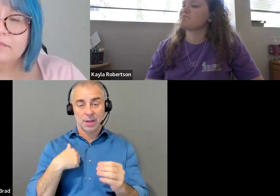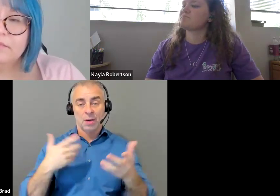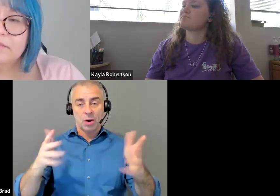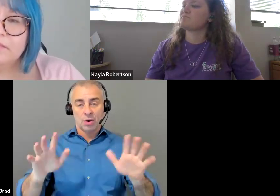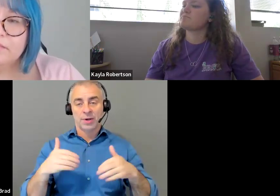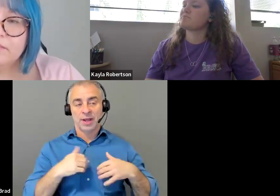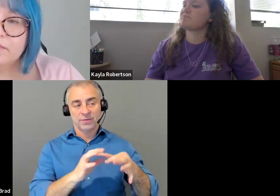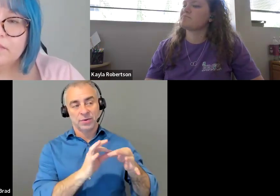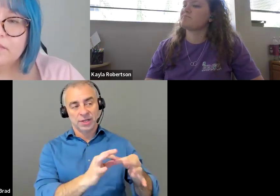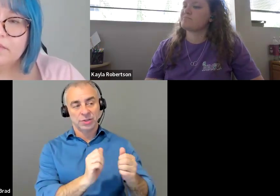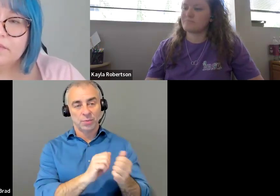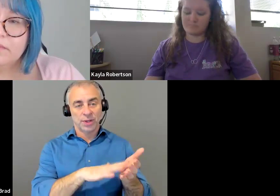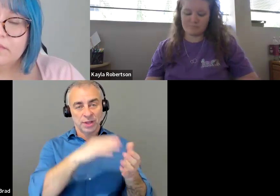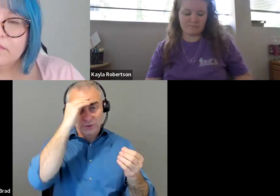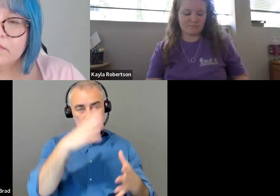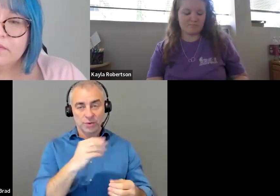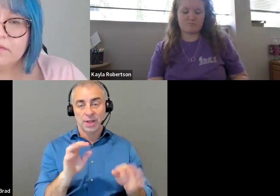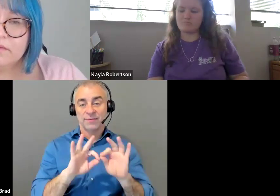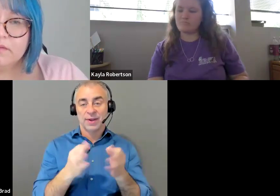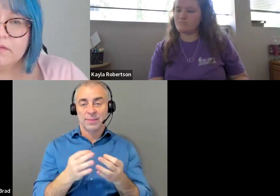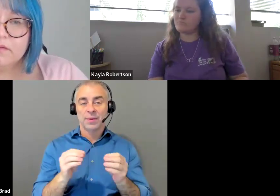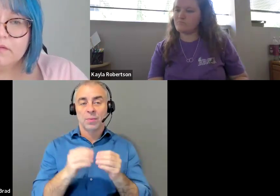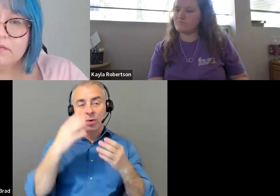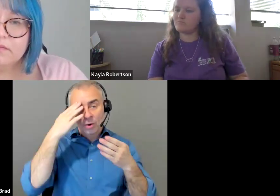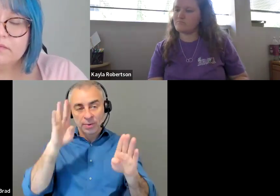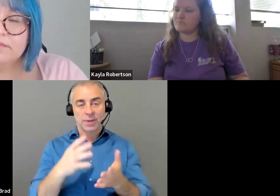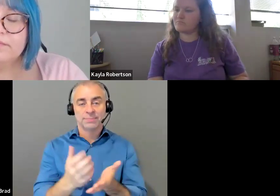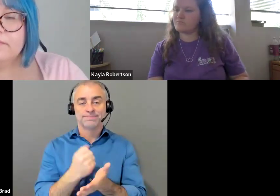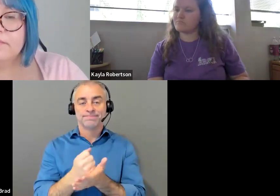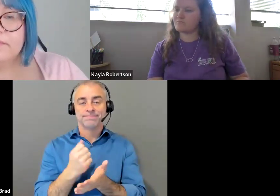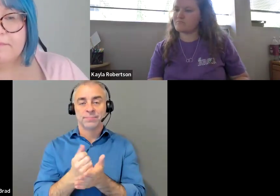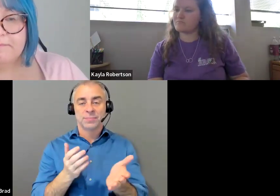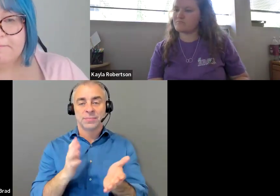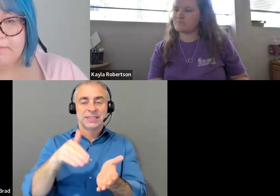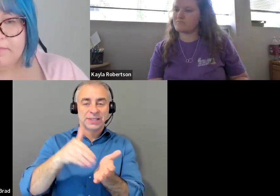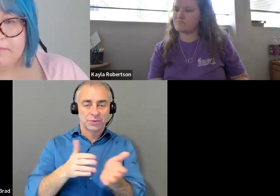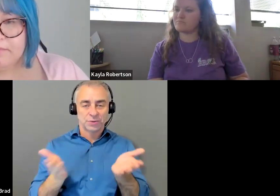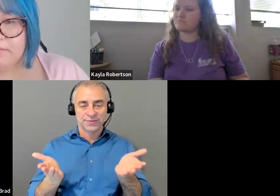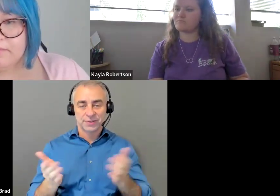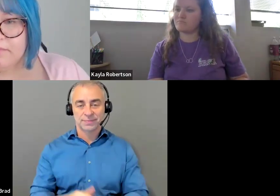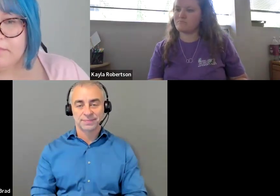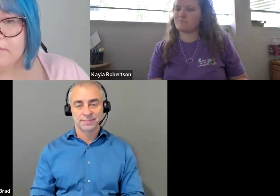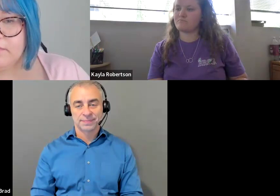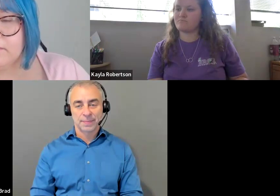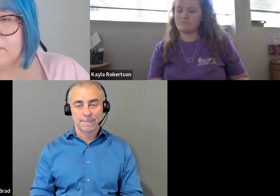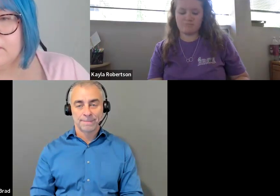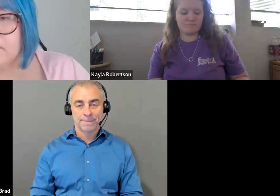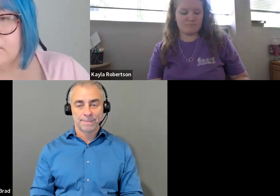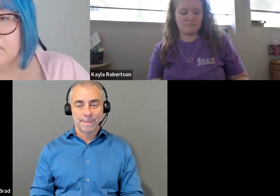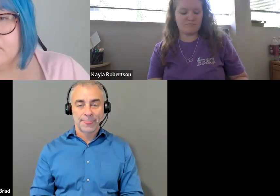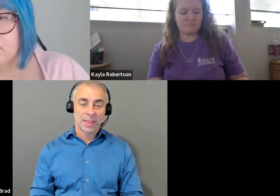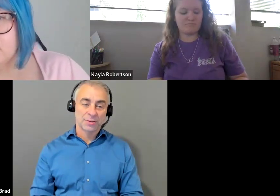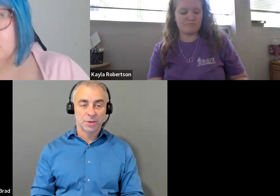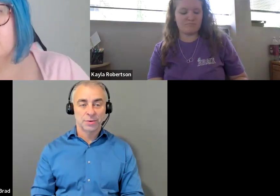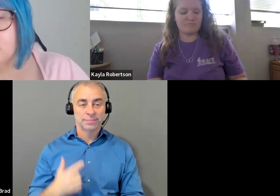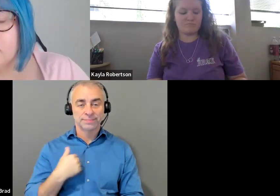and it helps the families be more open to utilizing the services from the center. So in a way, it's kind of the best of